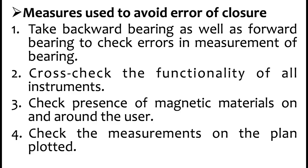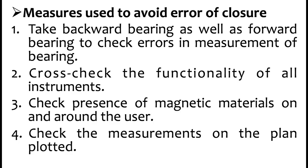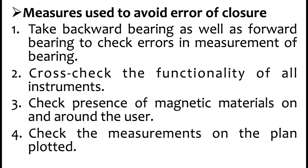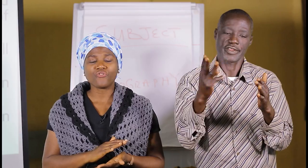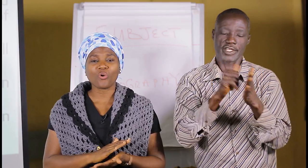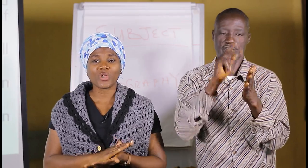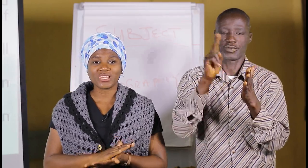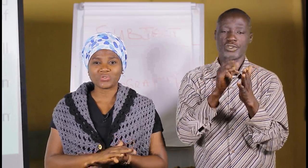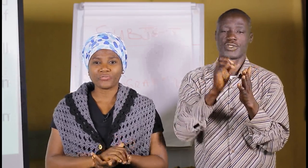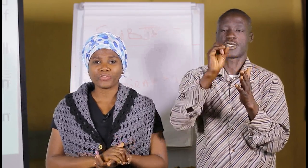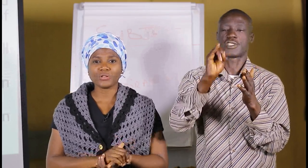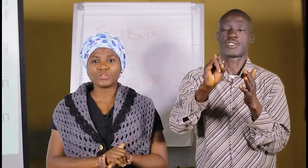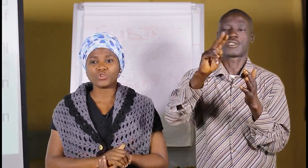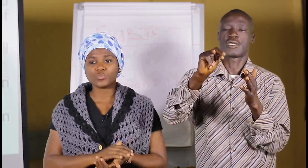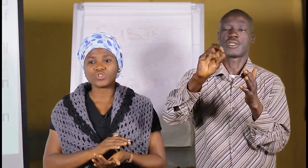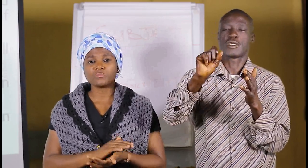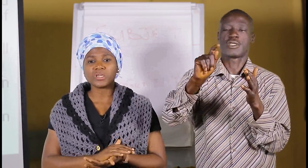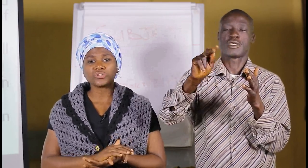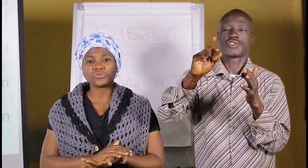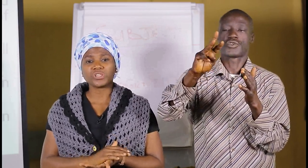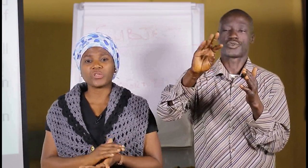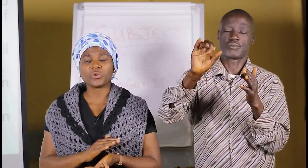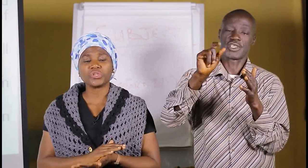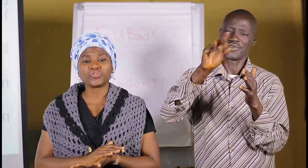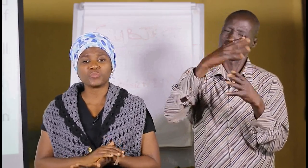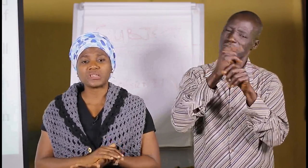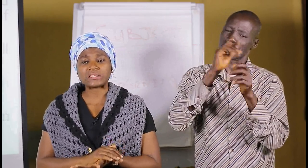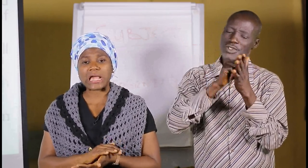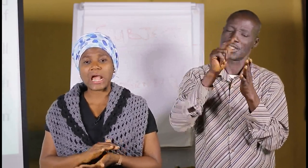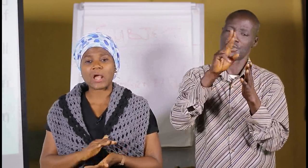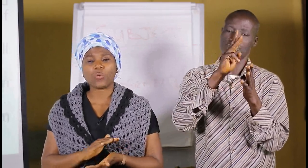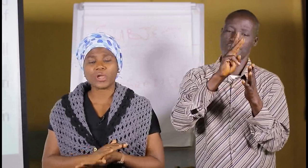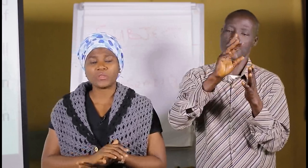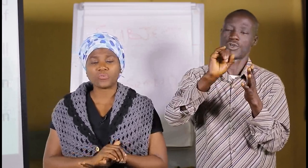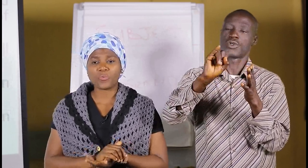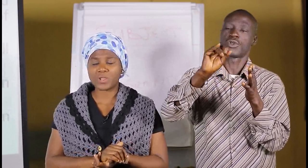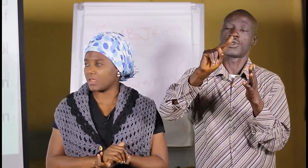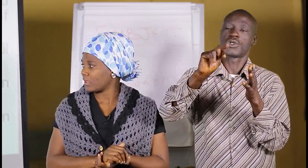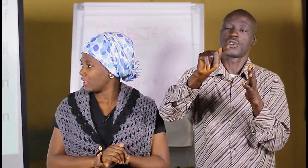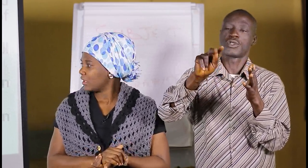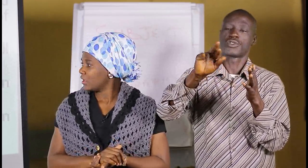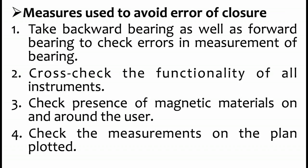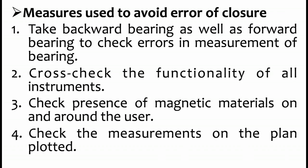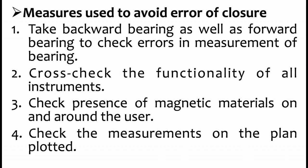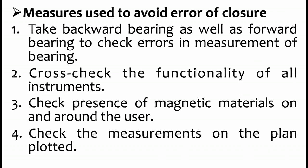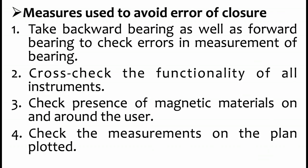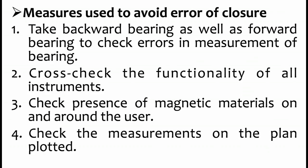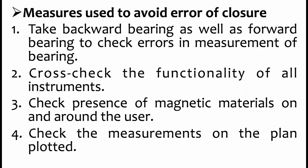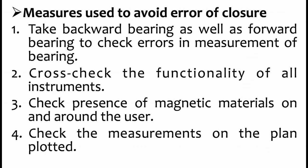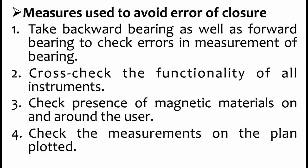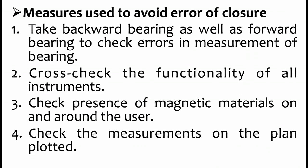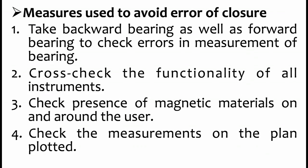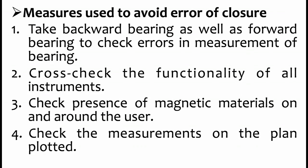instruments. Before going into the field, you must make sure that your instruments are working properly. Number